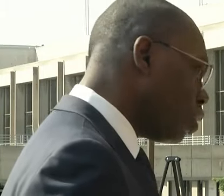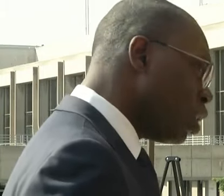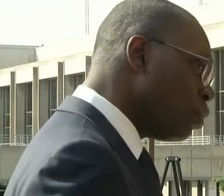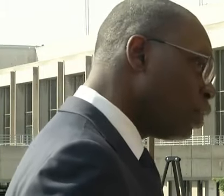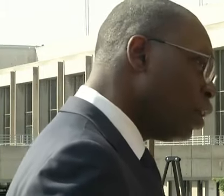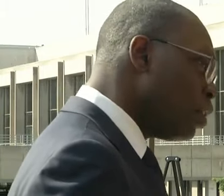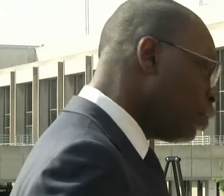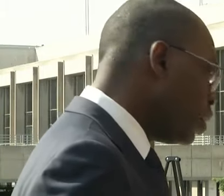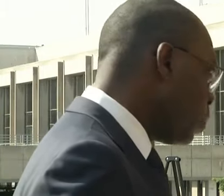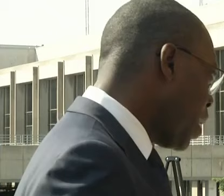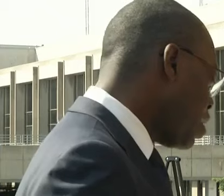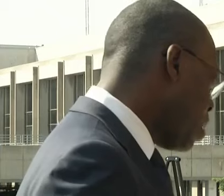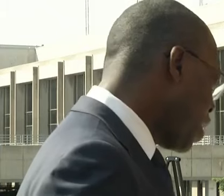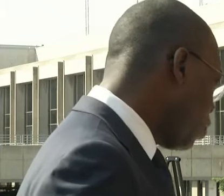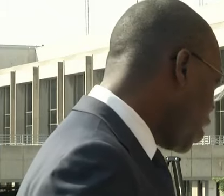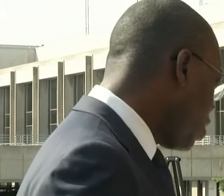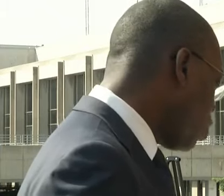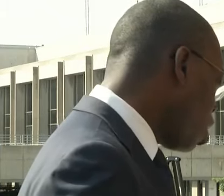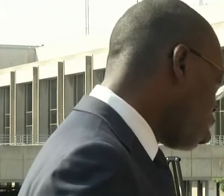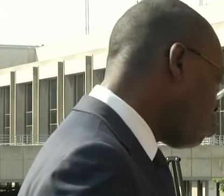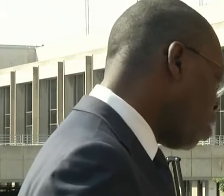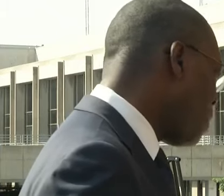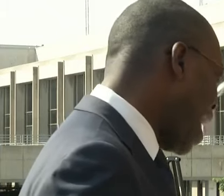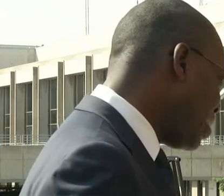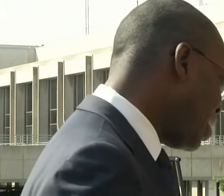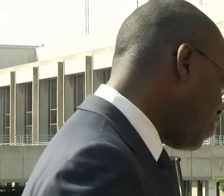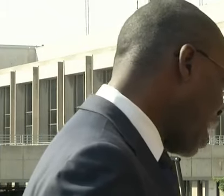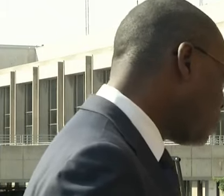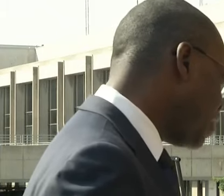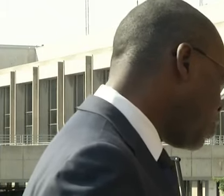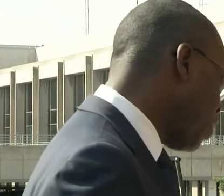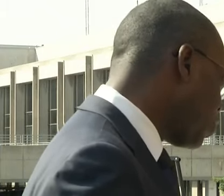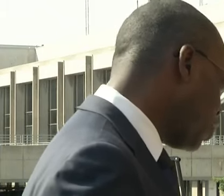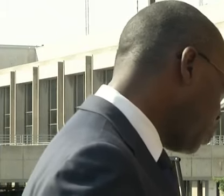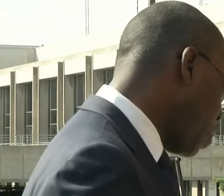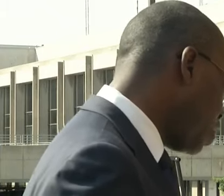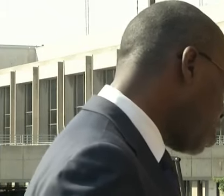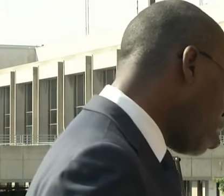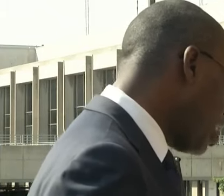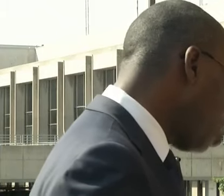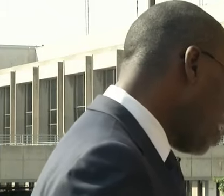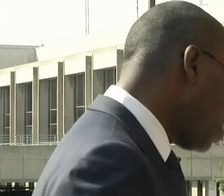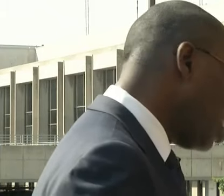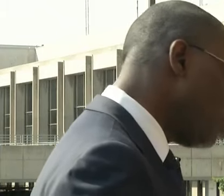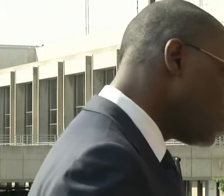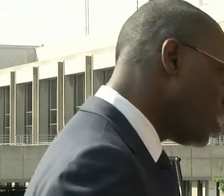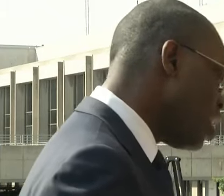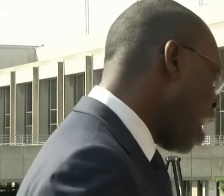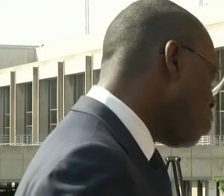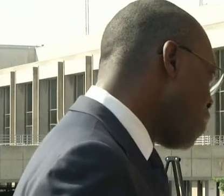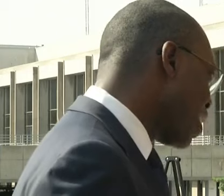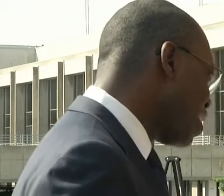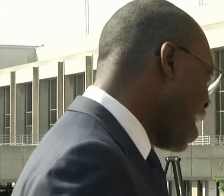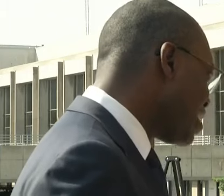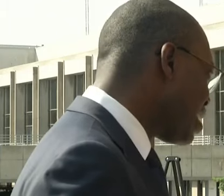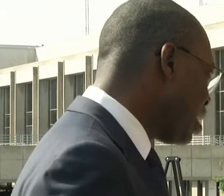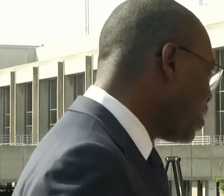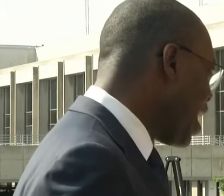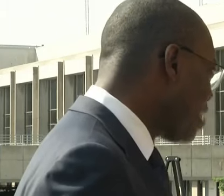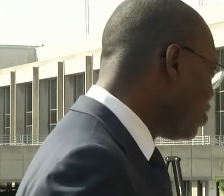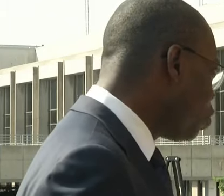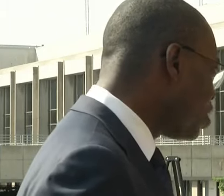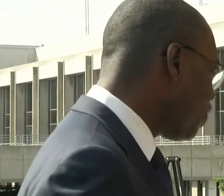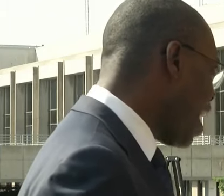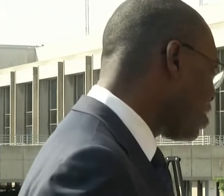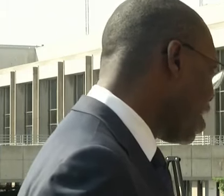really critical. You know, during the pandemic, we were reminded of how deep racial disparities are in health outcomes. We recognize that